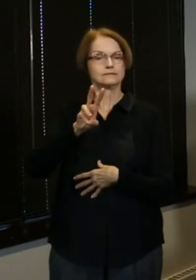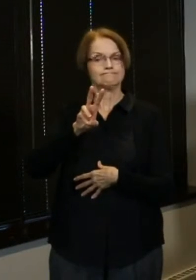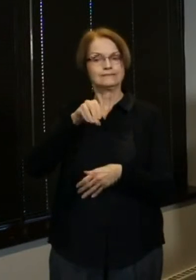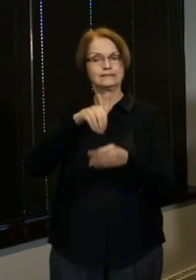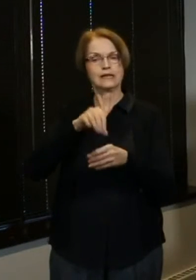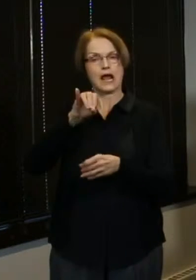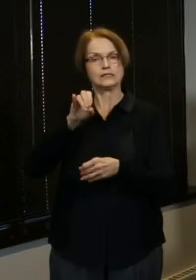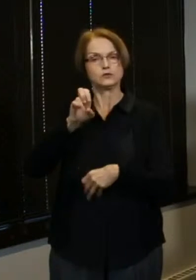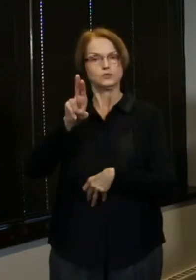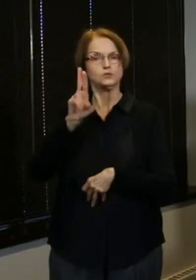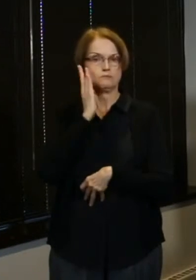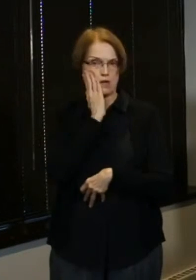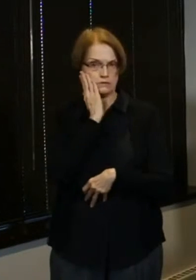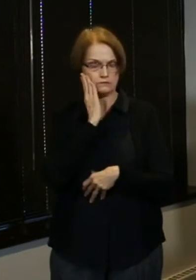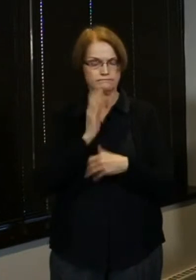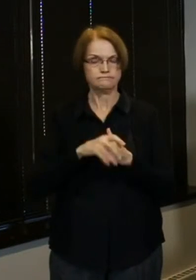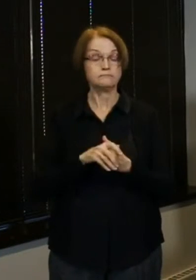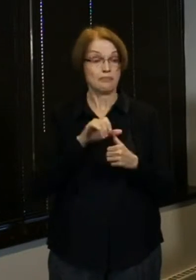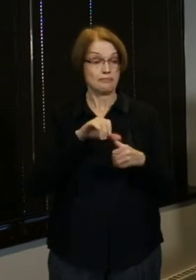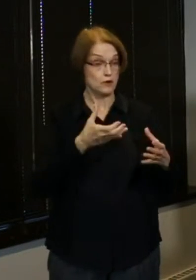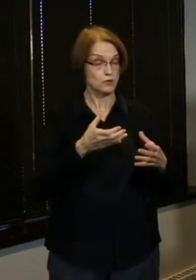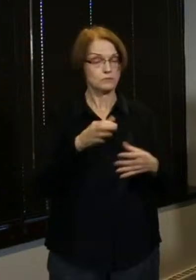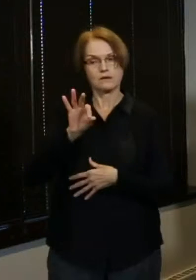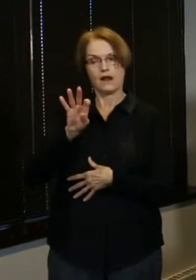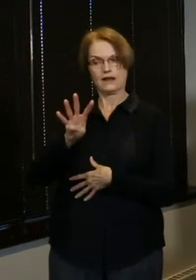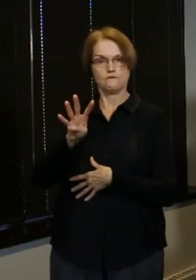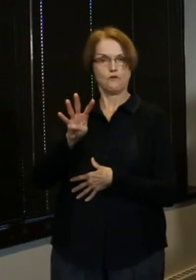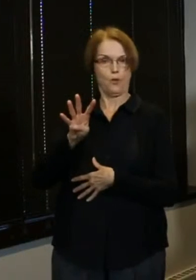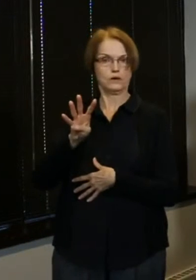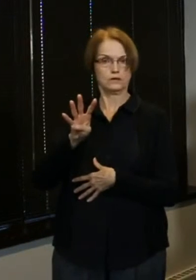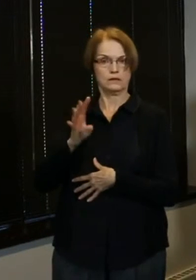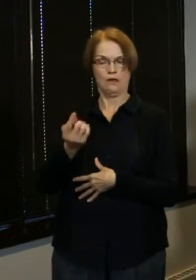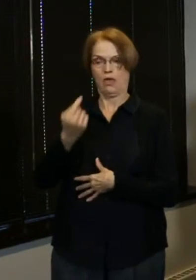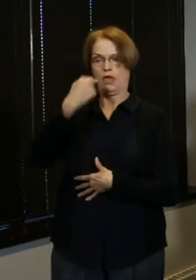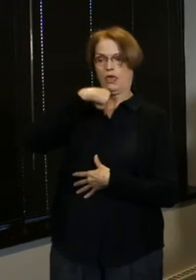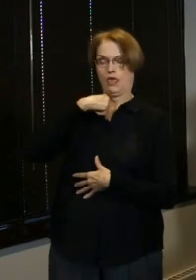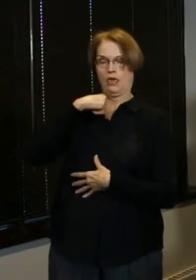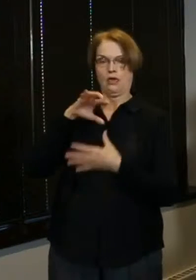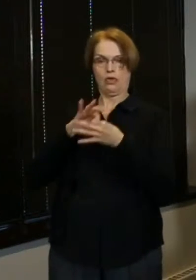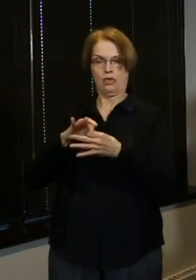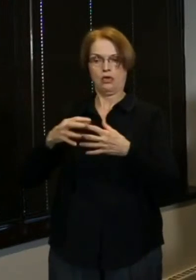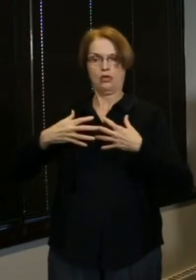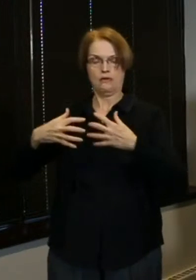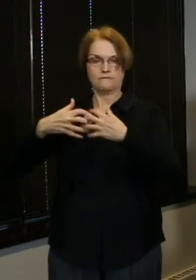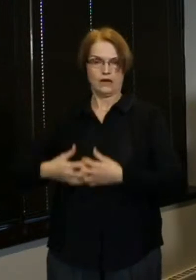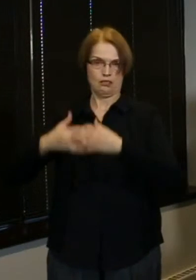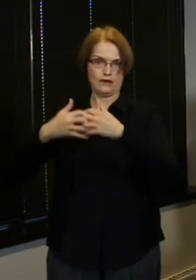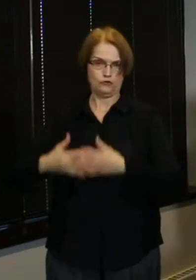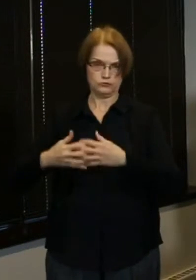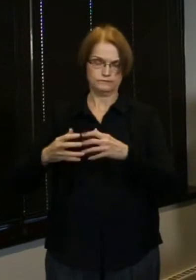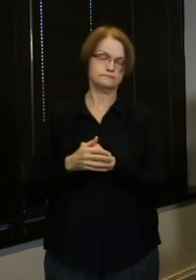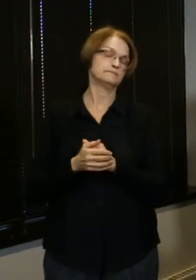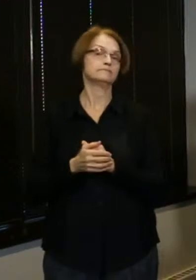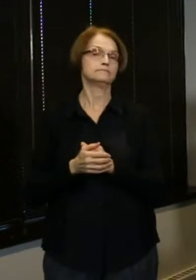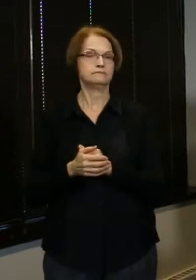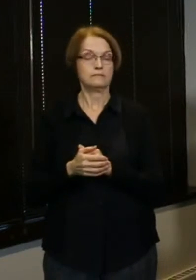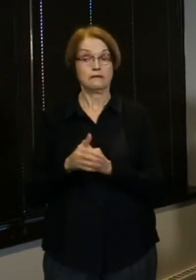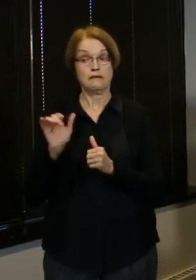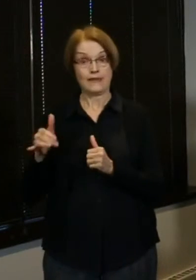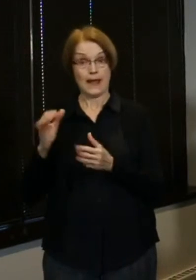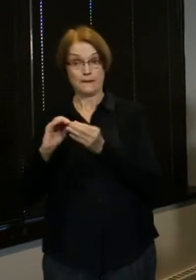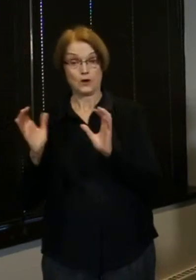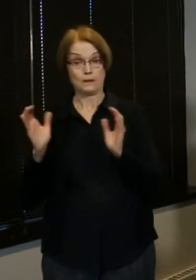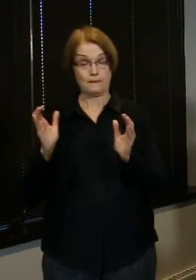our intensive care units, and we have 94 patients that are COVID positive that are on ventilators, and that's compared